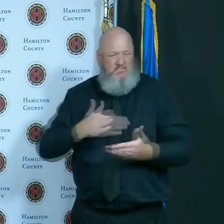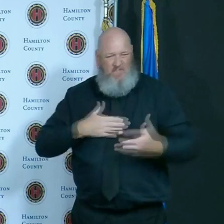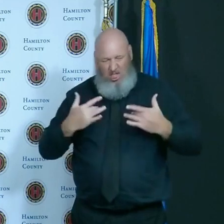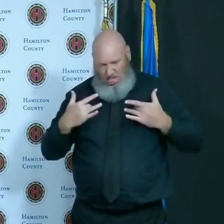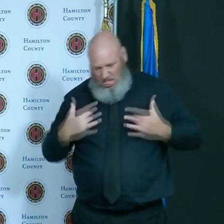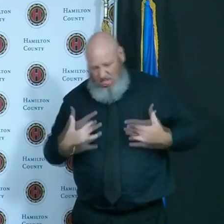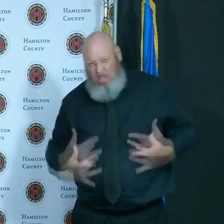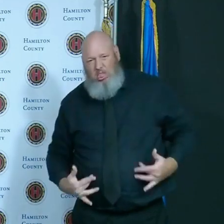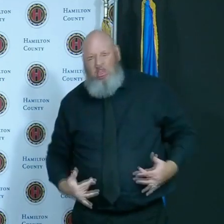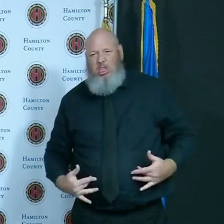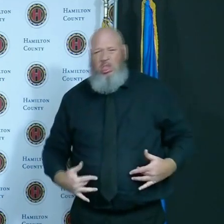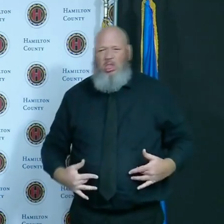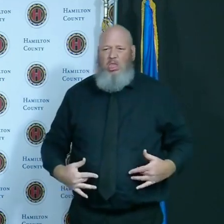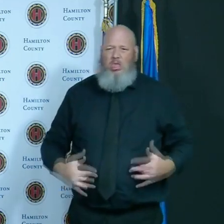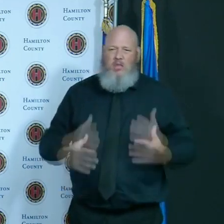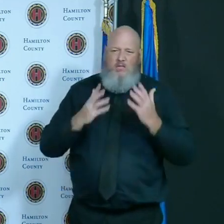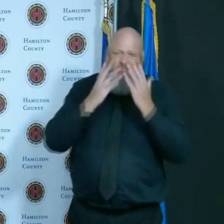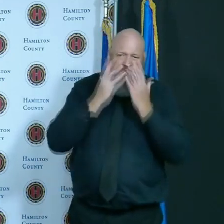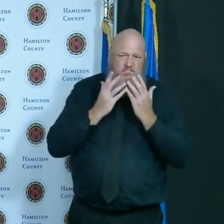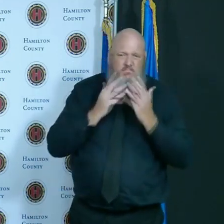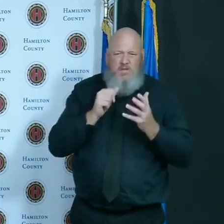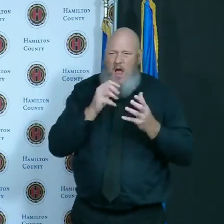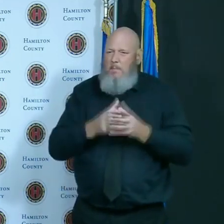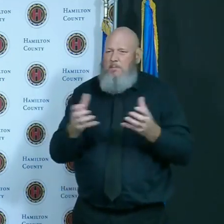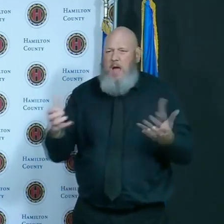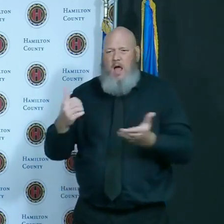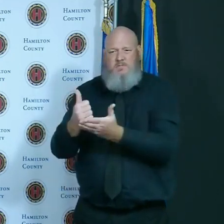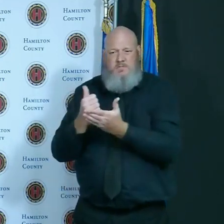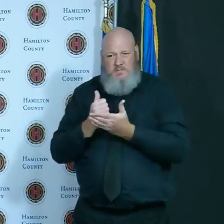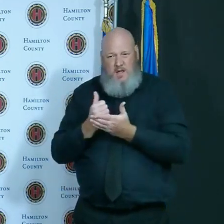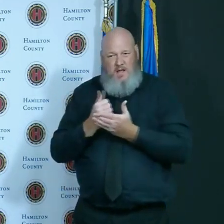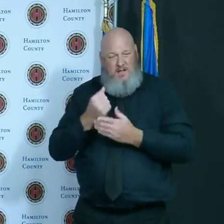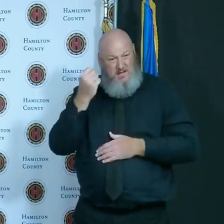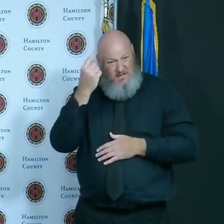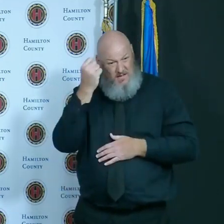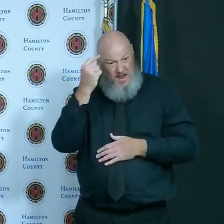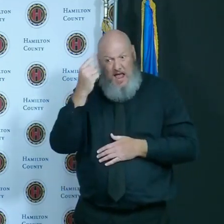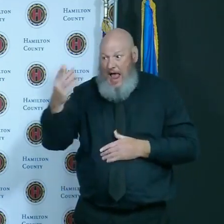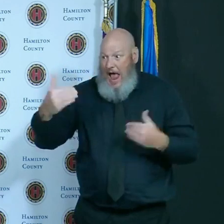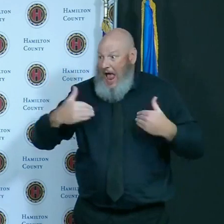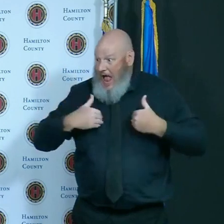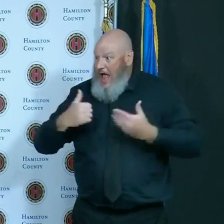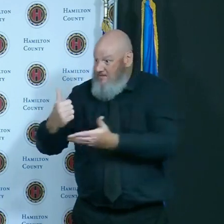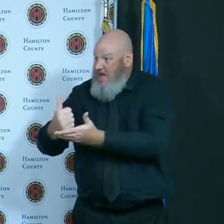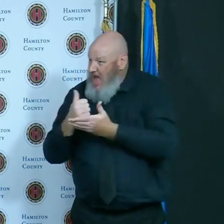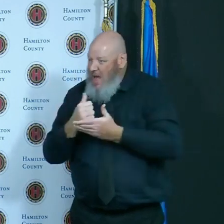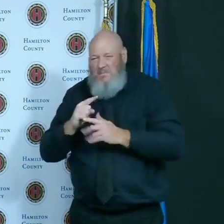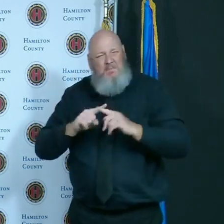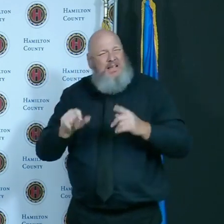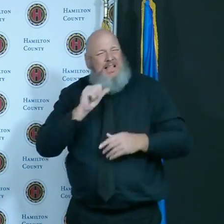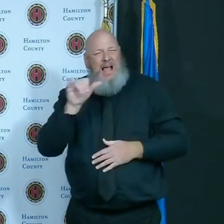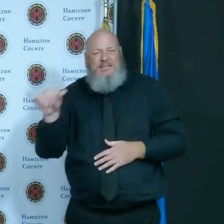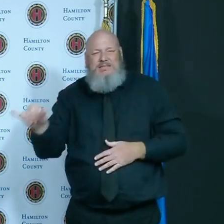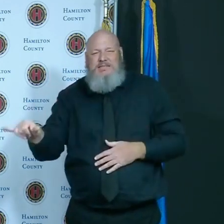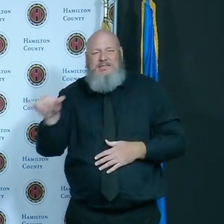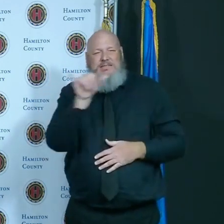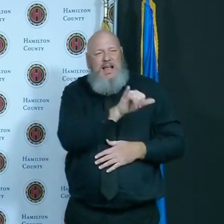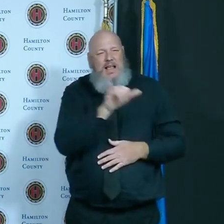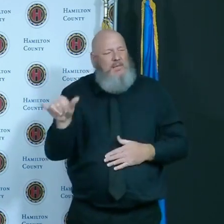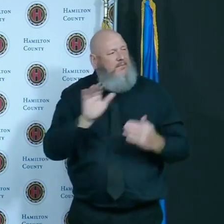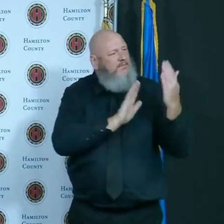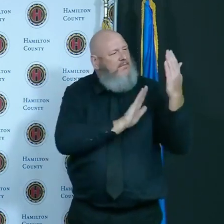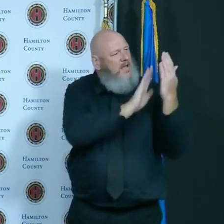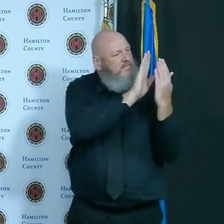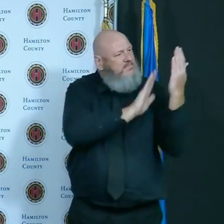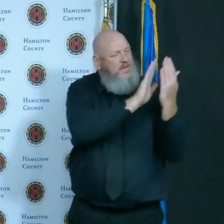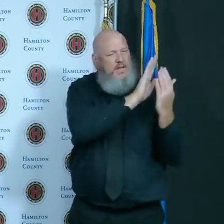classes. They say we have help, but it's not really the same when you're having to talk to them over the phone. And all of mine are arts classes,